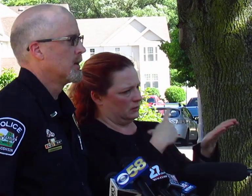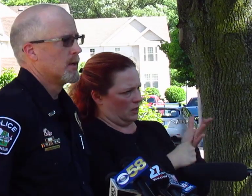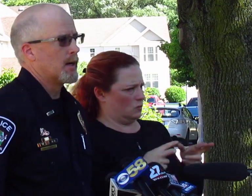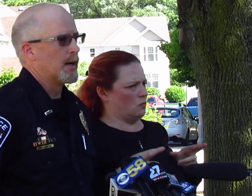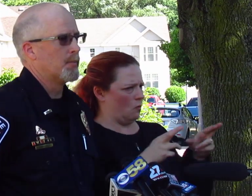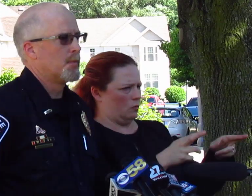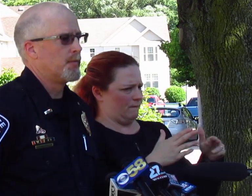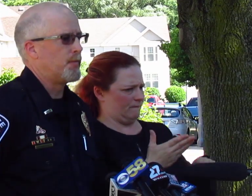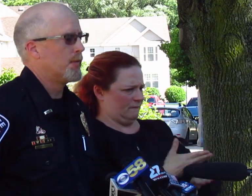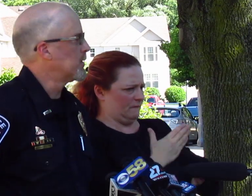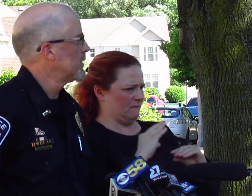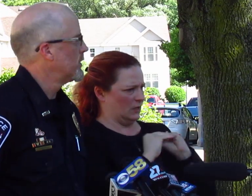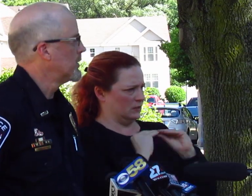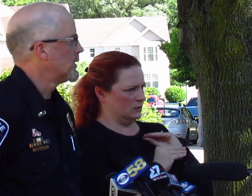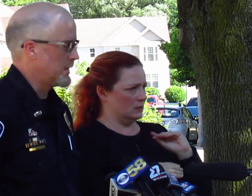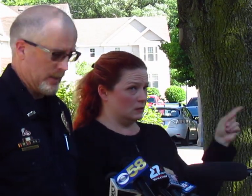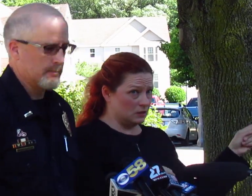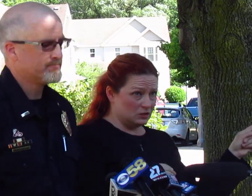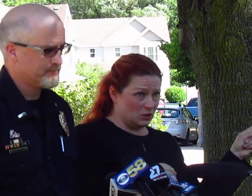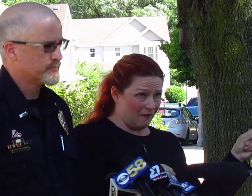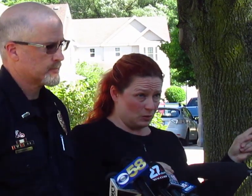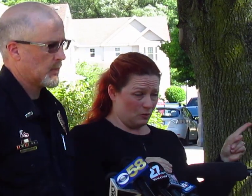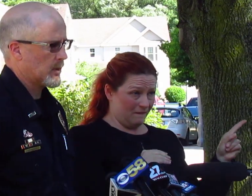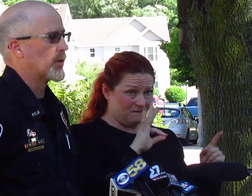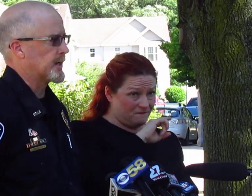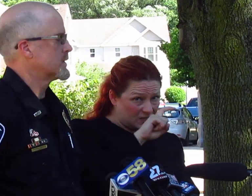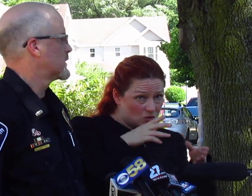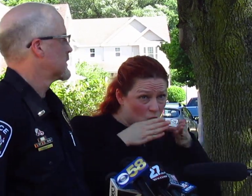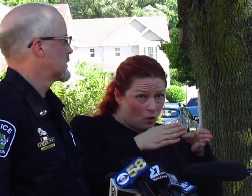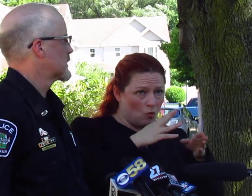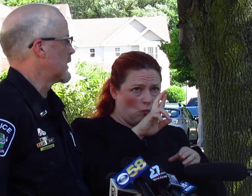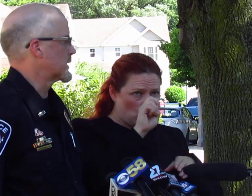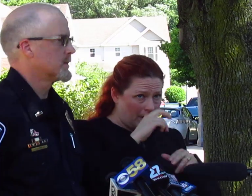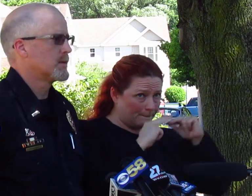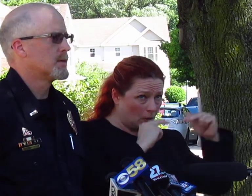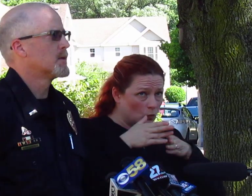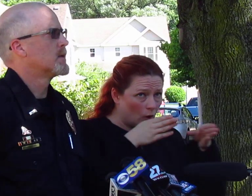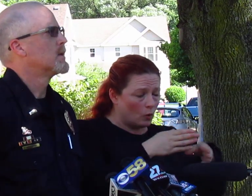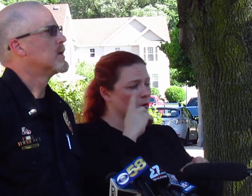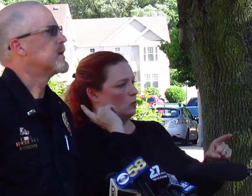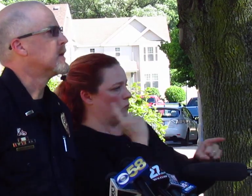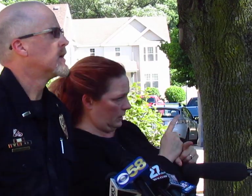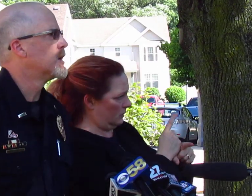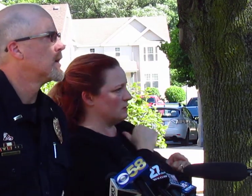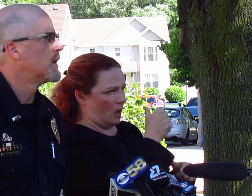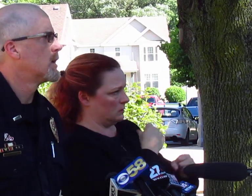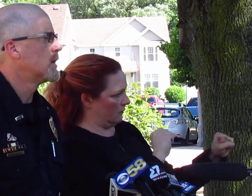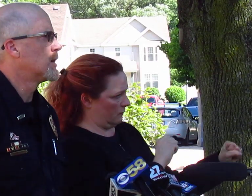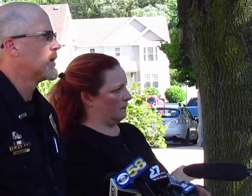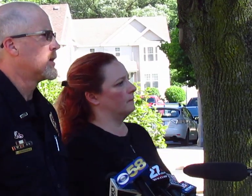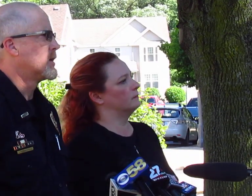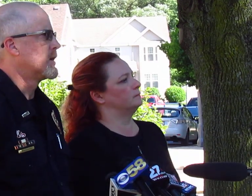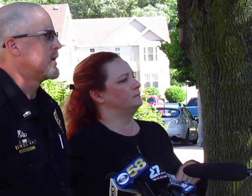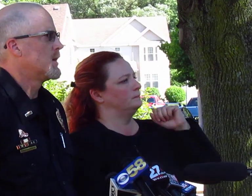reconstruction. Because the road's going to have to be rebuilt. It's not safe to drive on right now. Correct. Correct. Kevin, I have a question on the buildings that are